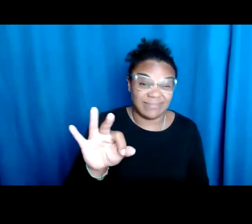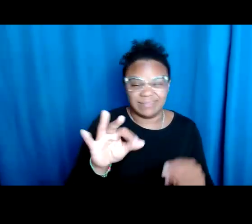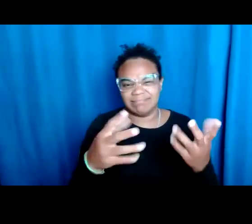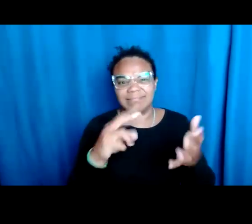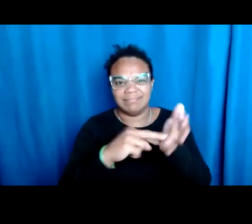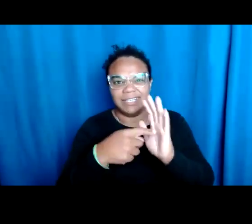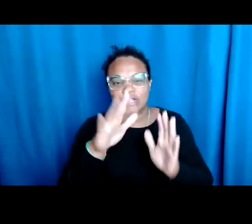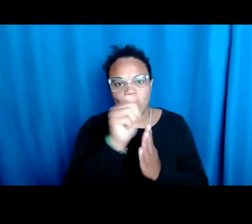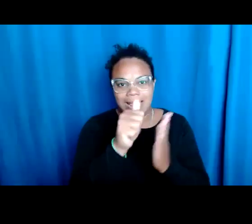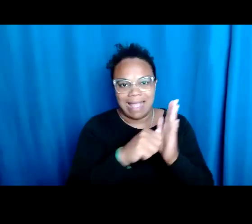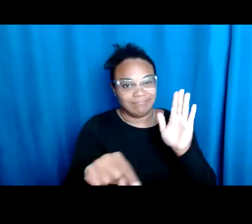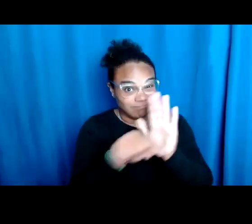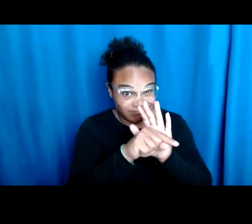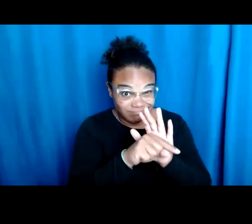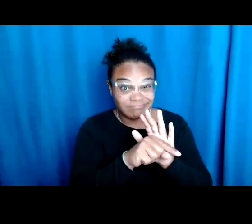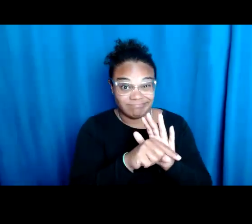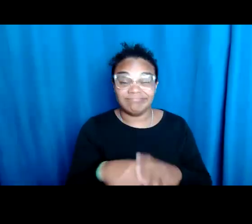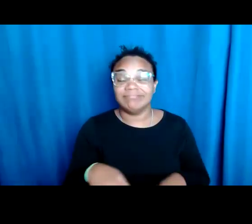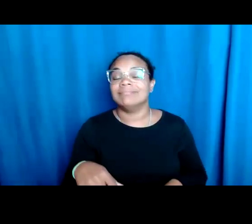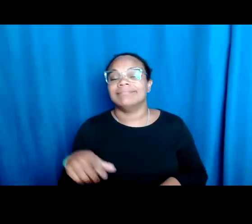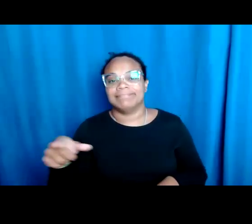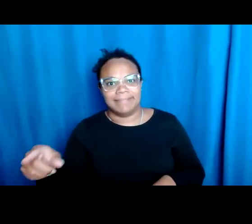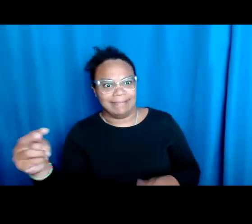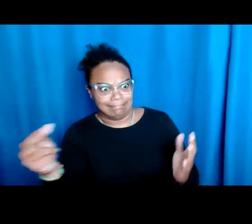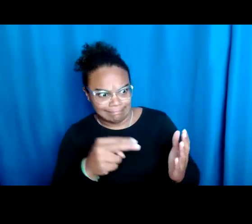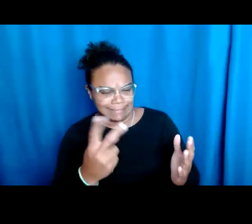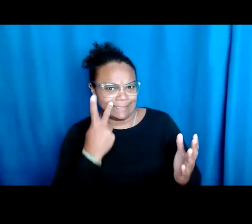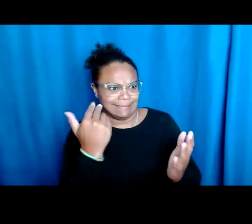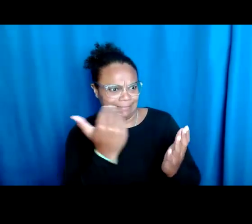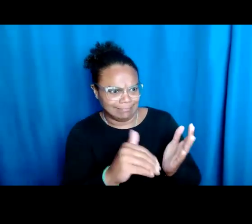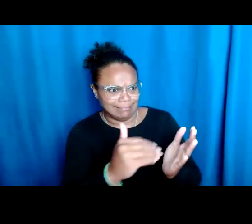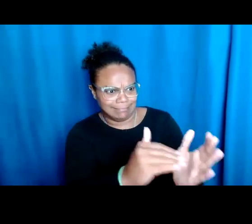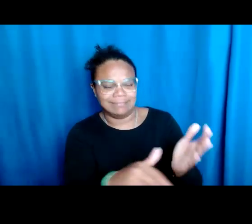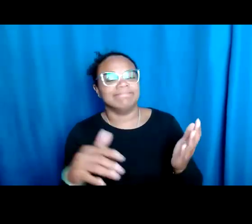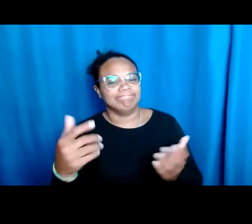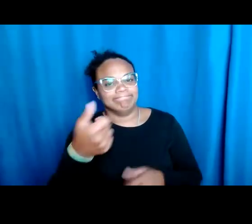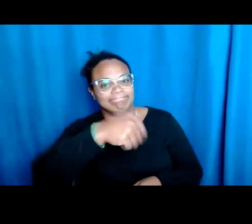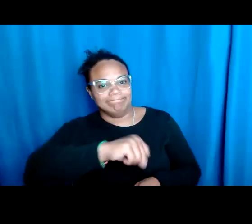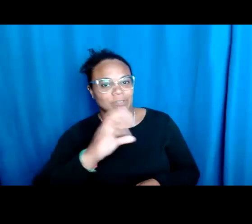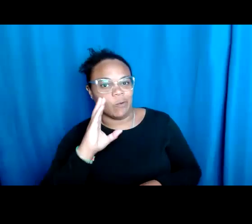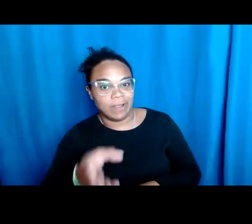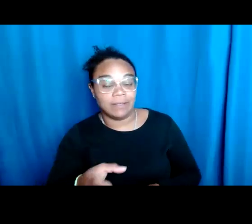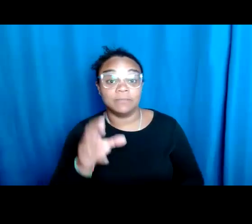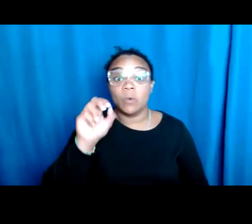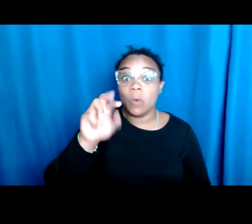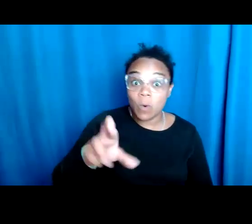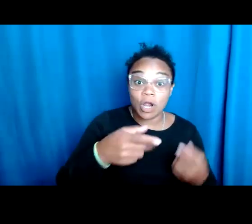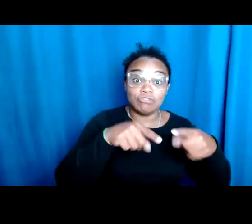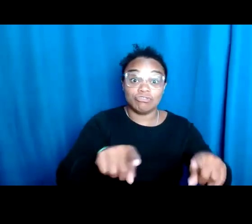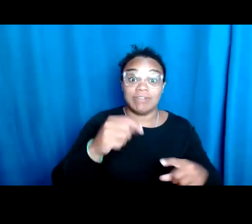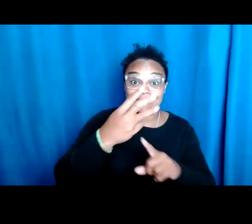be a decline. If your income drops significantly over that 6-month